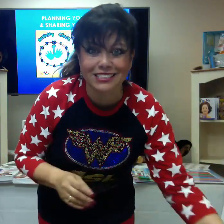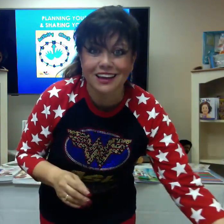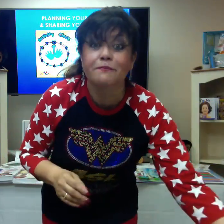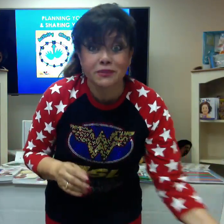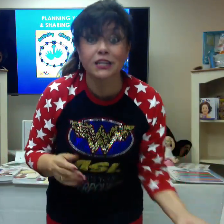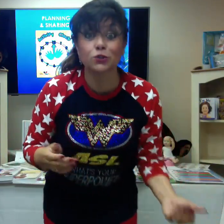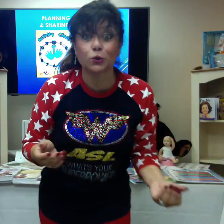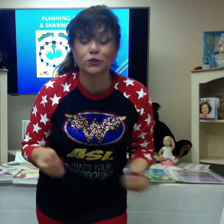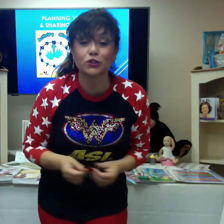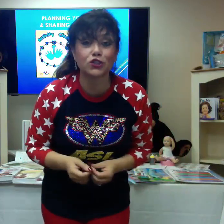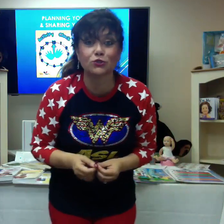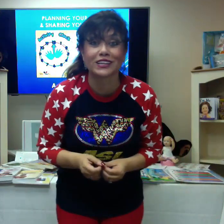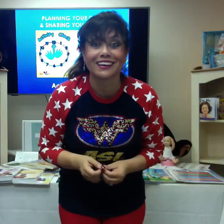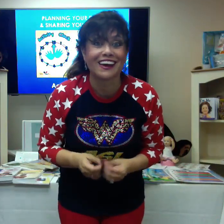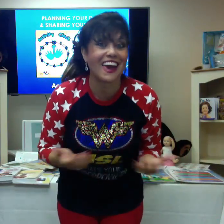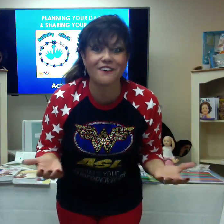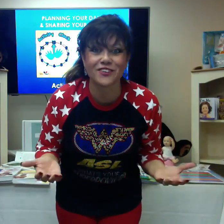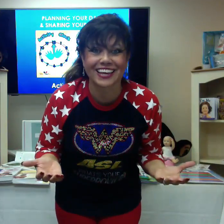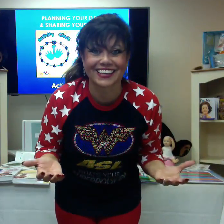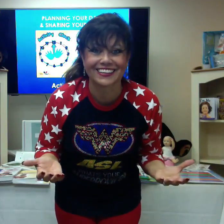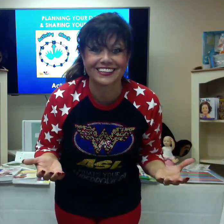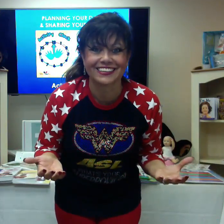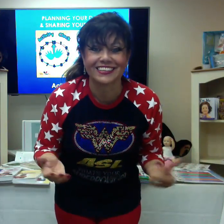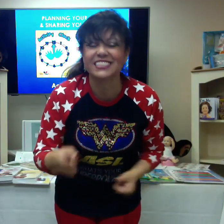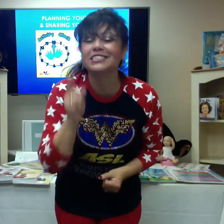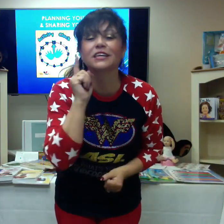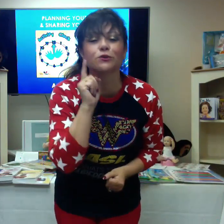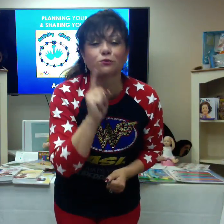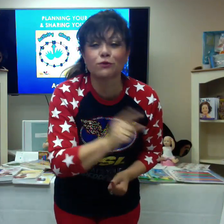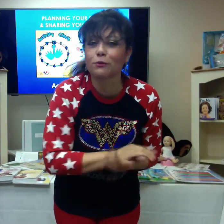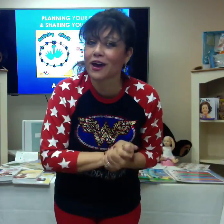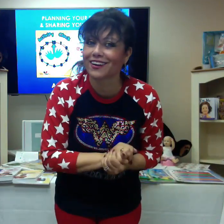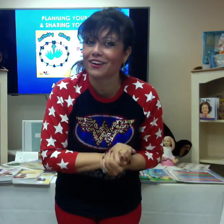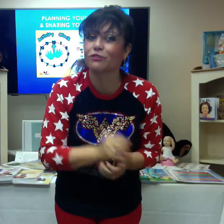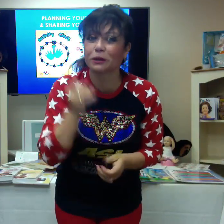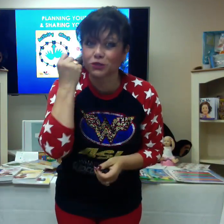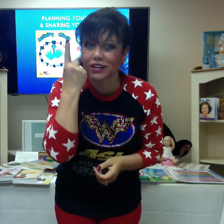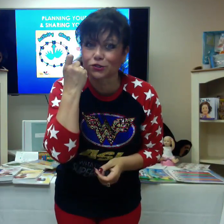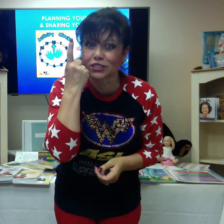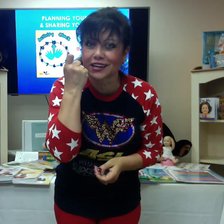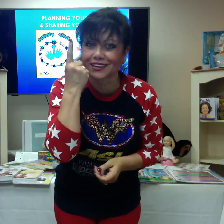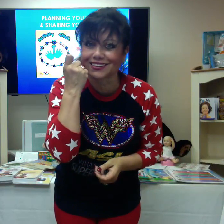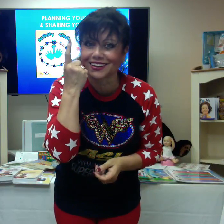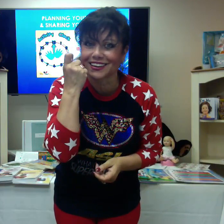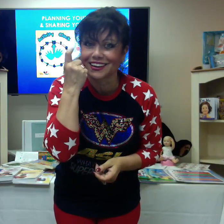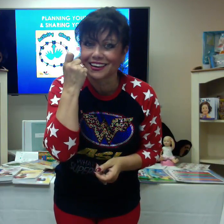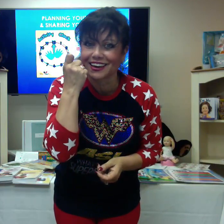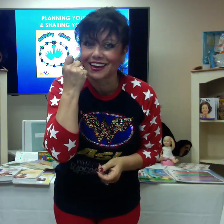activities that you're doing with your children every day. This is a great way for them to understand